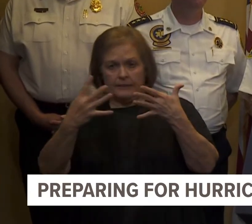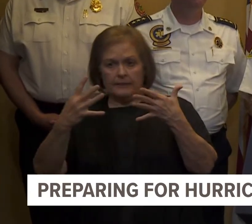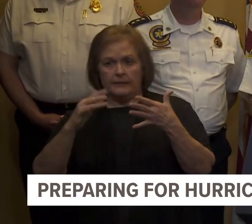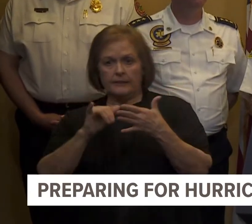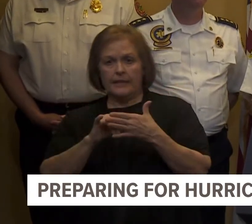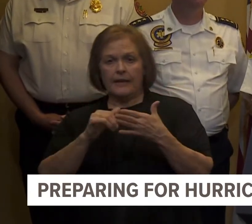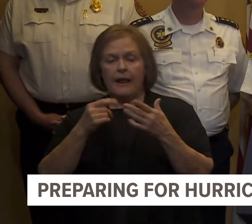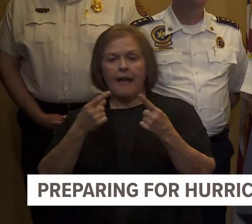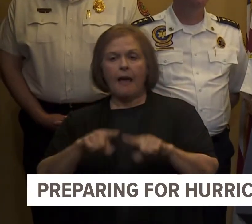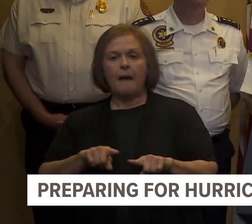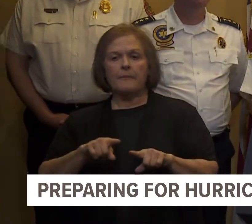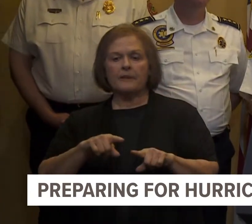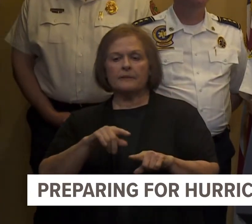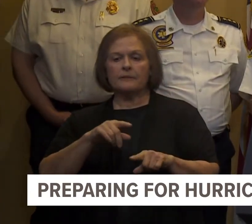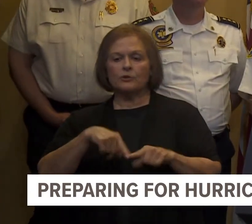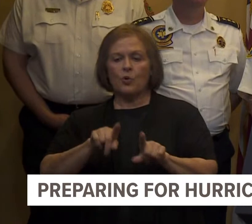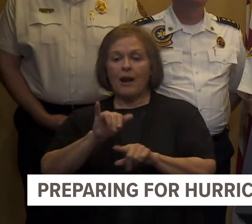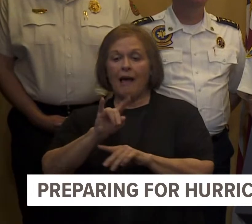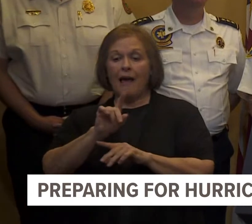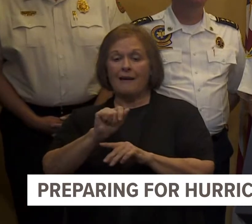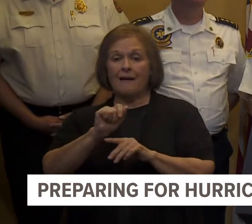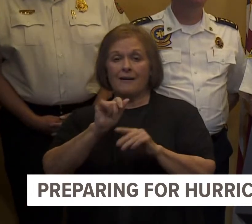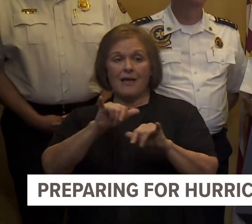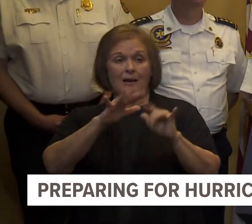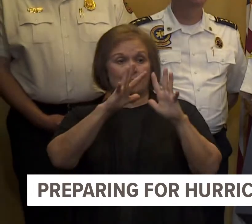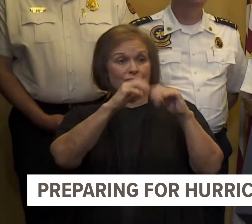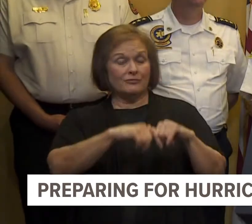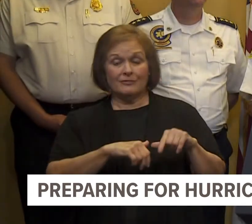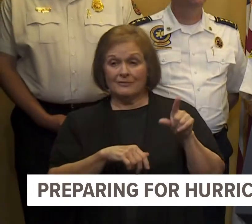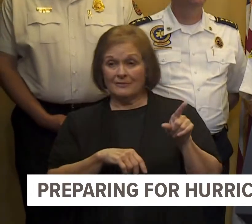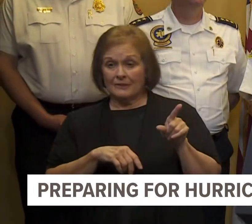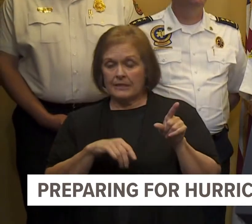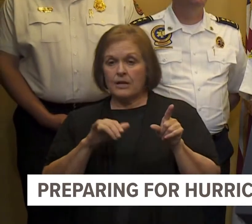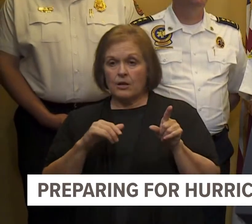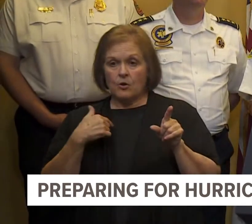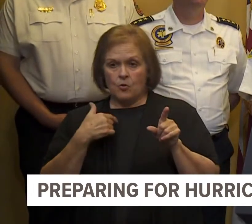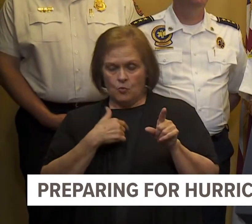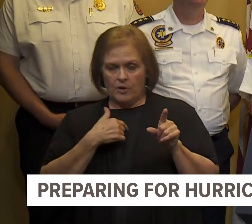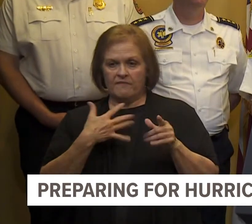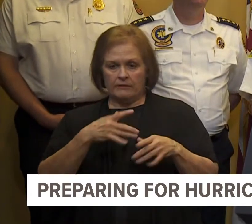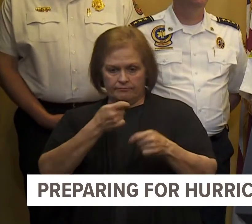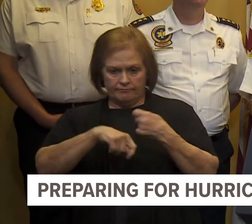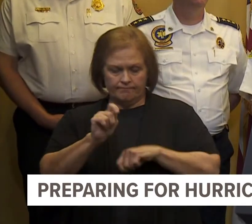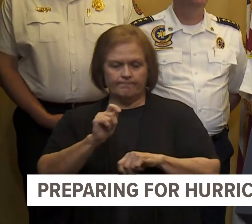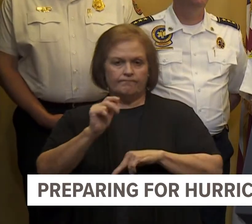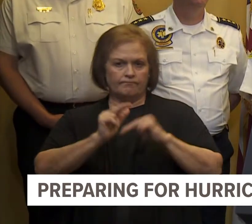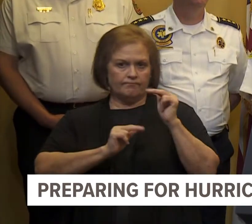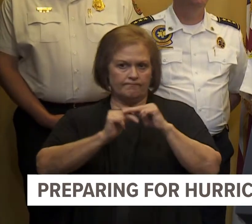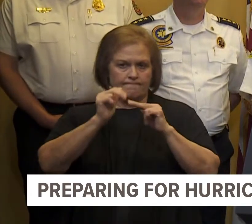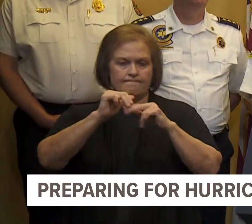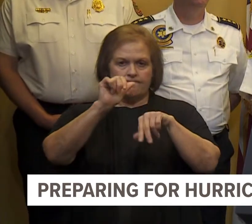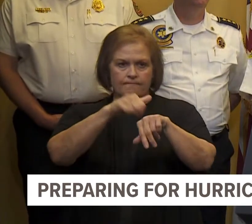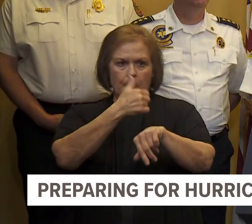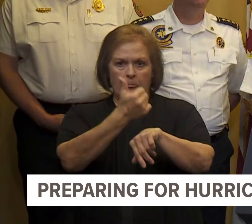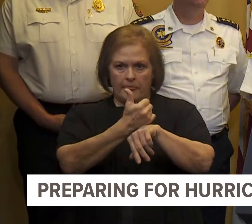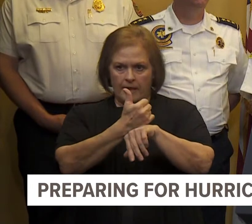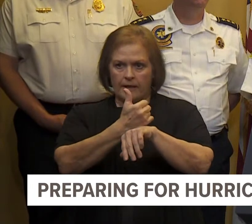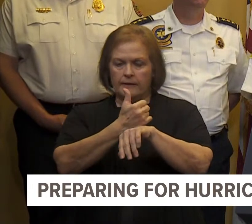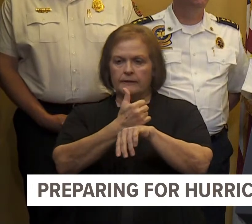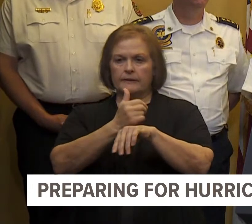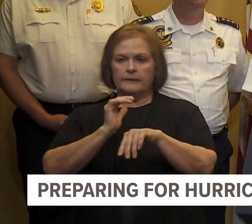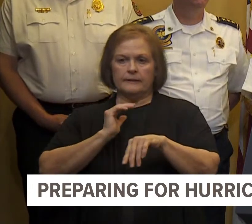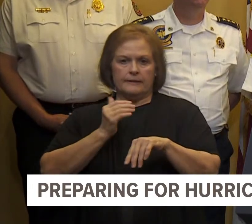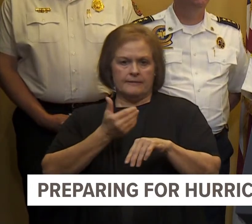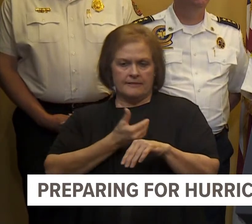went down back in Hurricane Ida. We have since replaced that and built it to the new standards that we have in terms of our